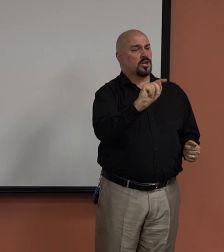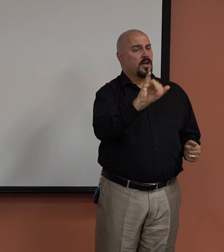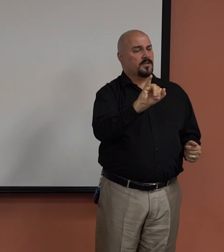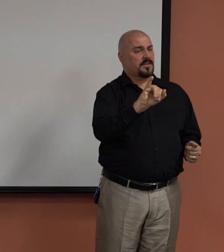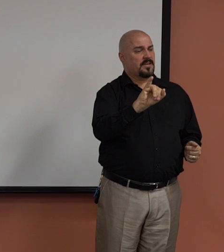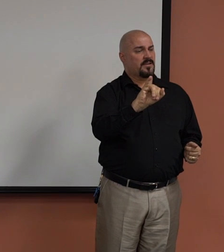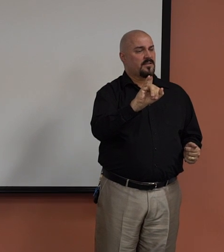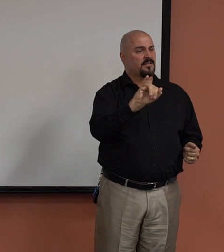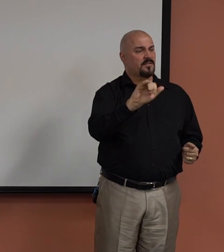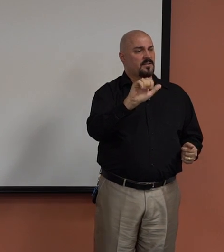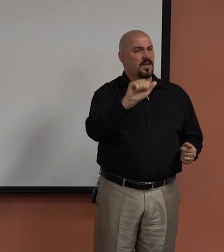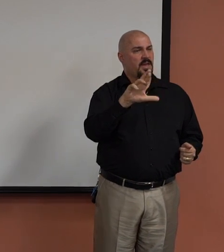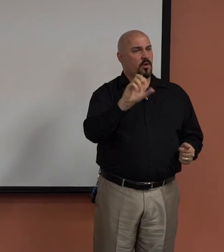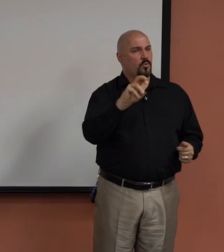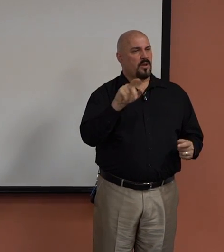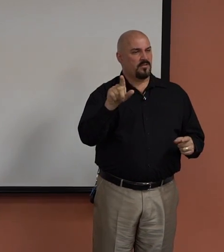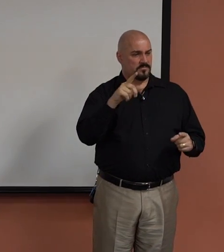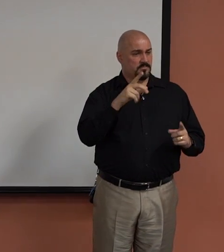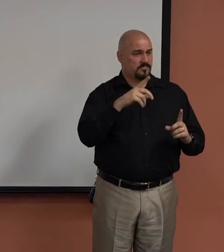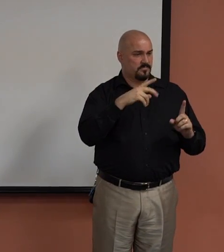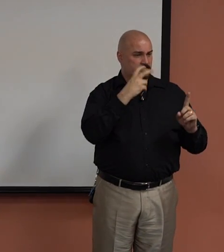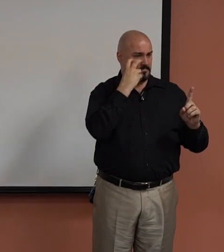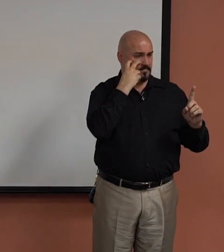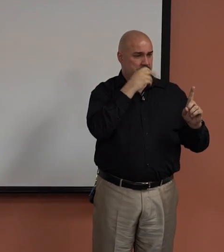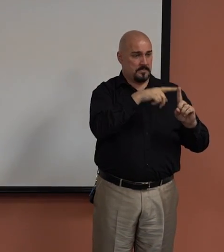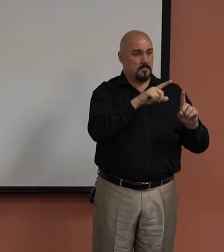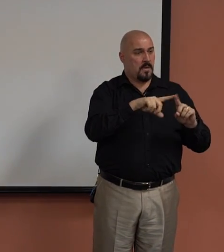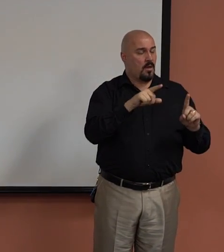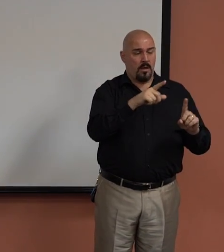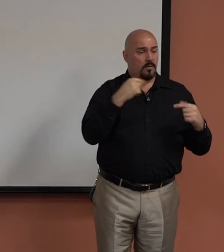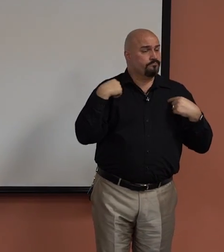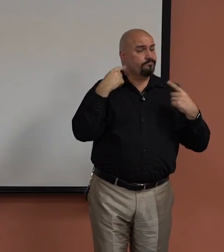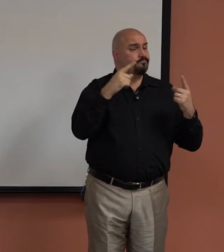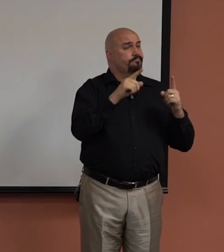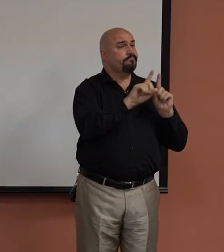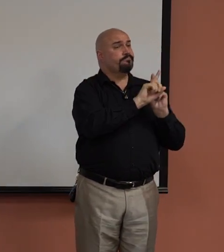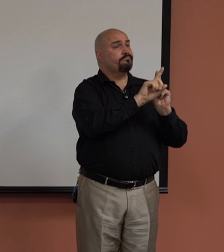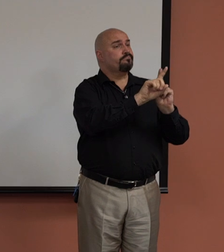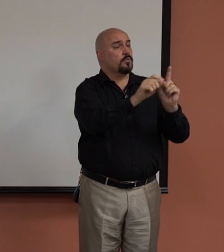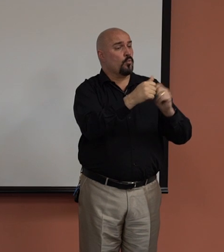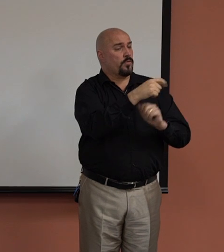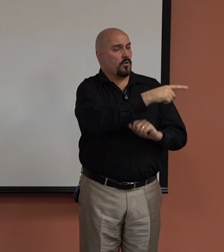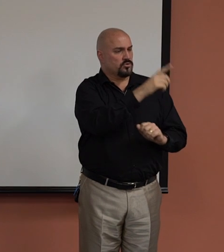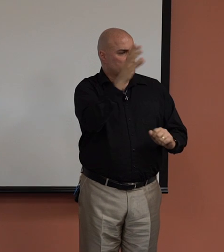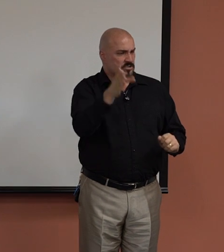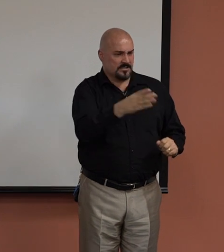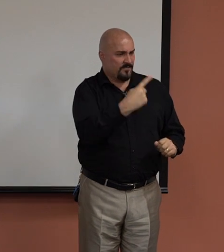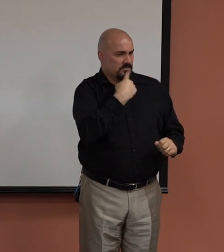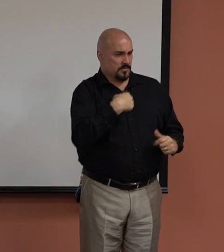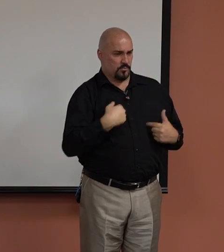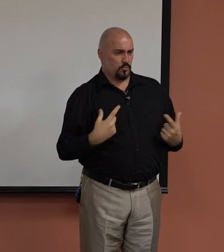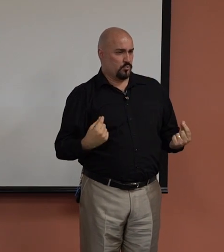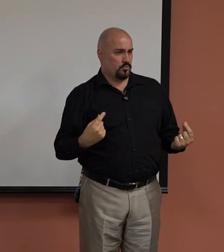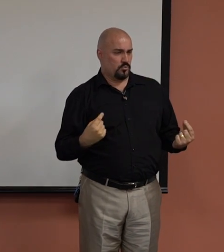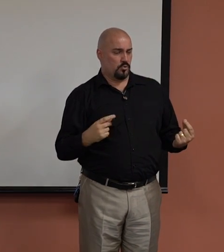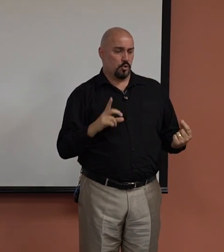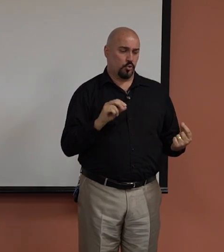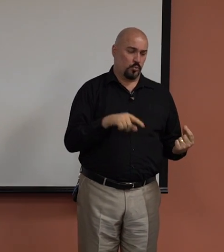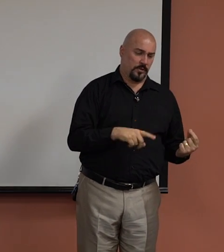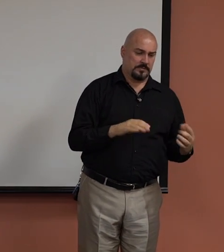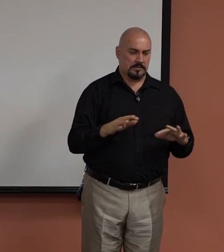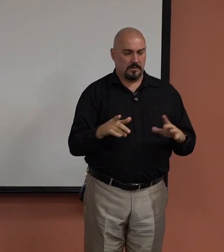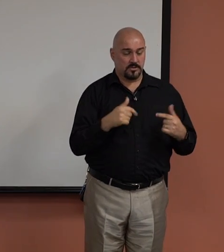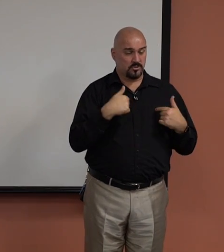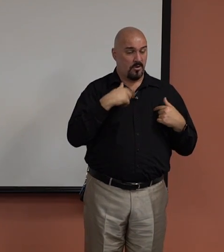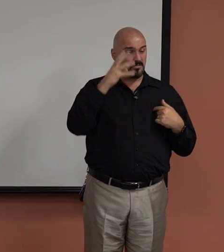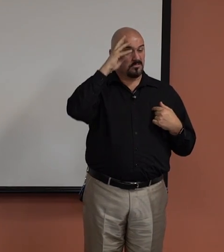acted as a sighted guide for her, she's never said to me, do this, do that, and I've just kind of winged it. So my question to Paul was, is it